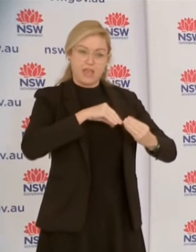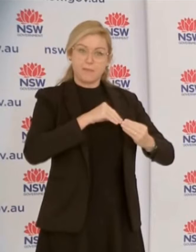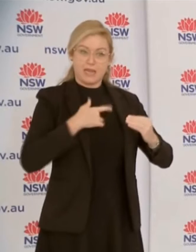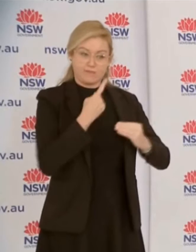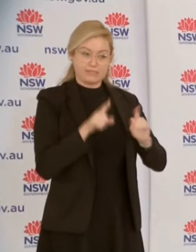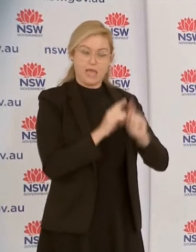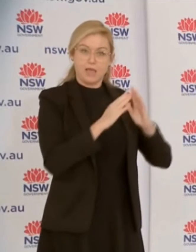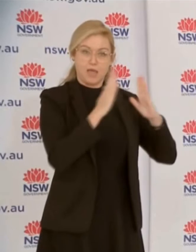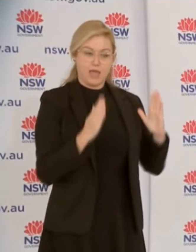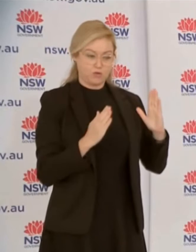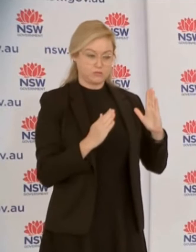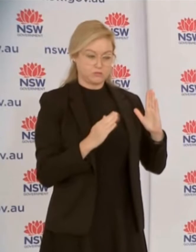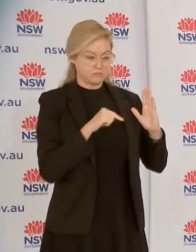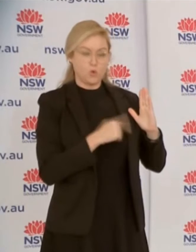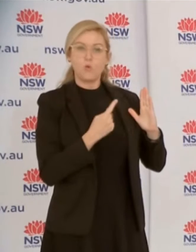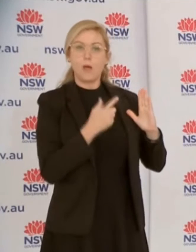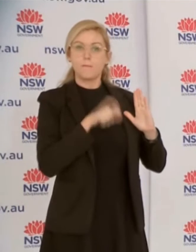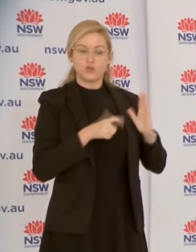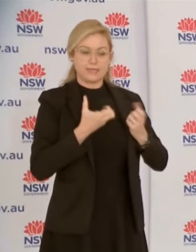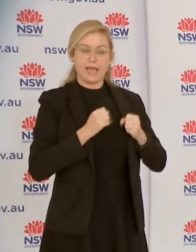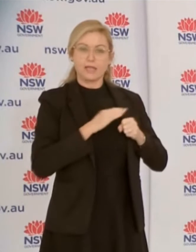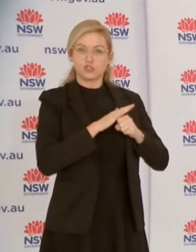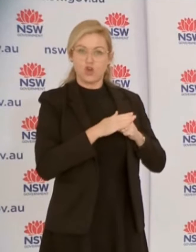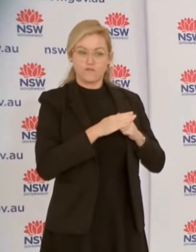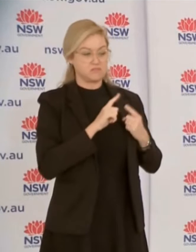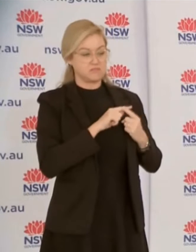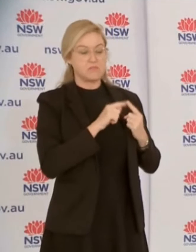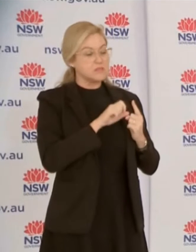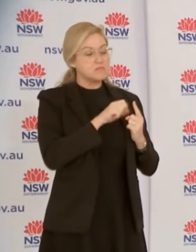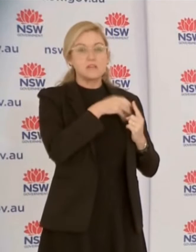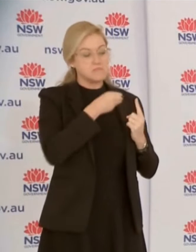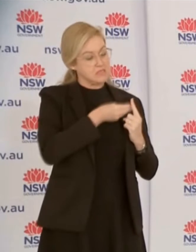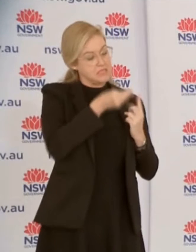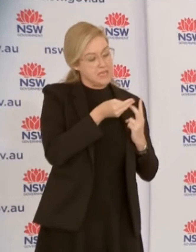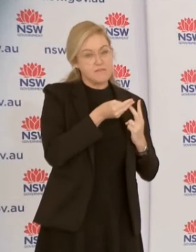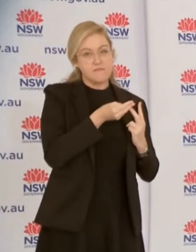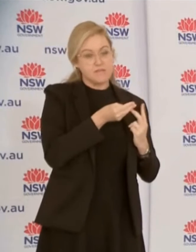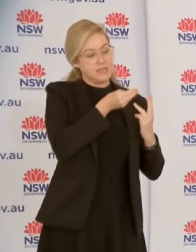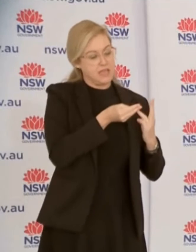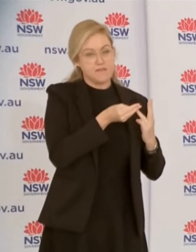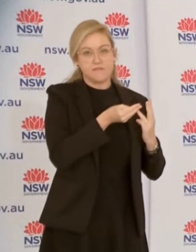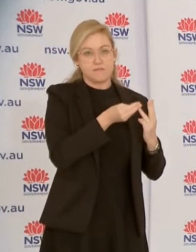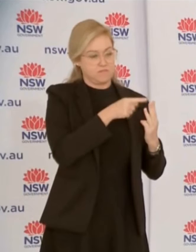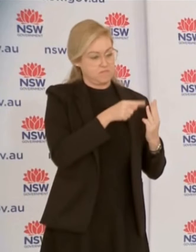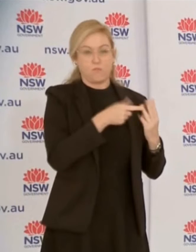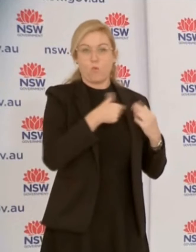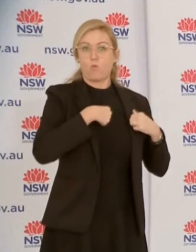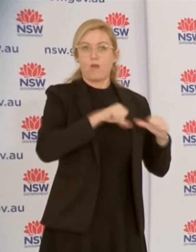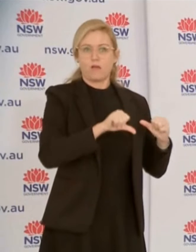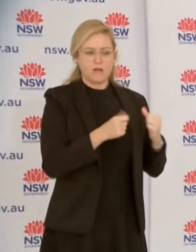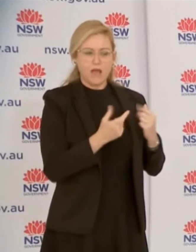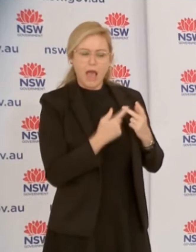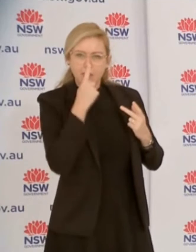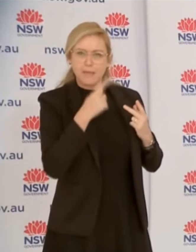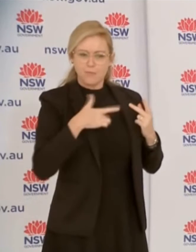Wales Health they're free to go after 14 days, but other people are left waiting and they're not given any answer. So our